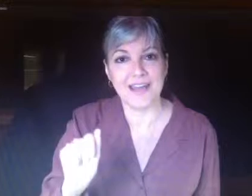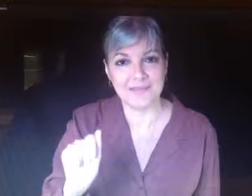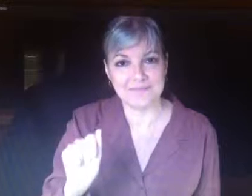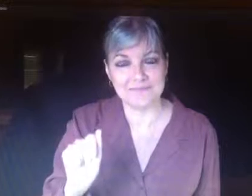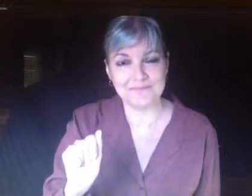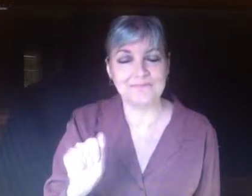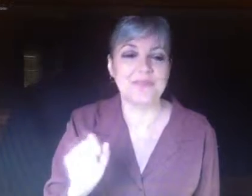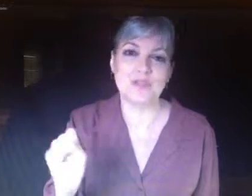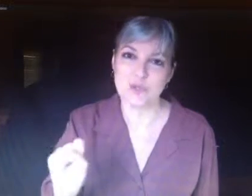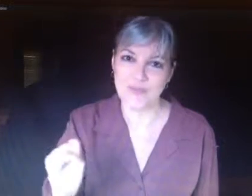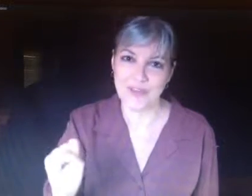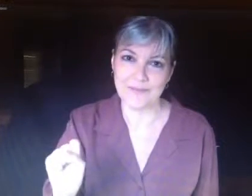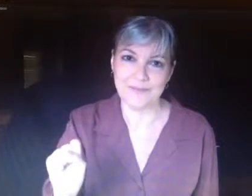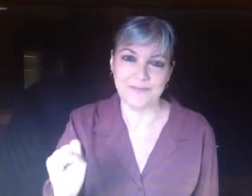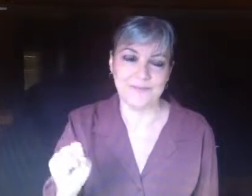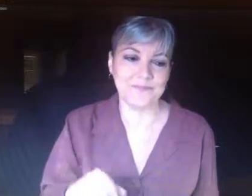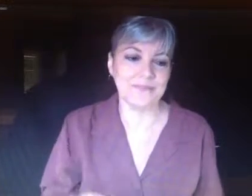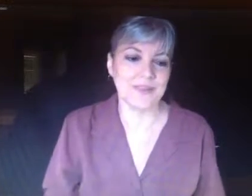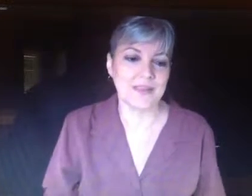Her name was Sophia.